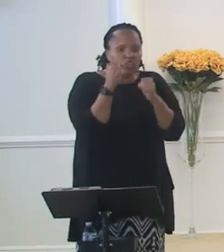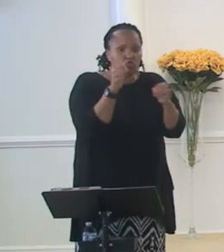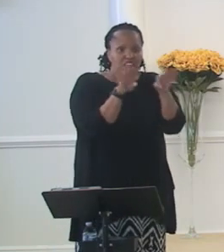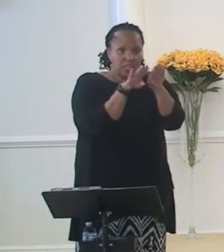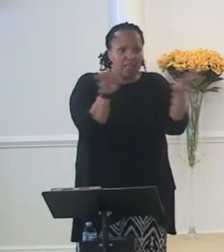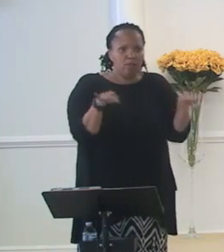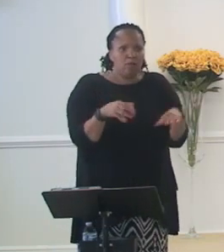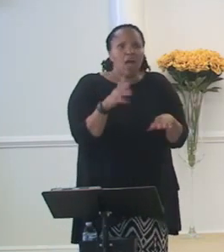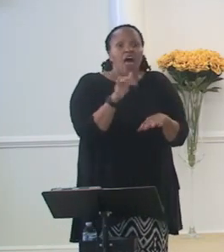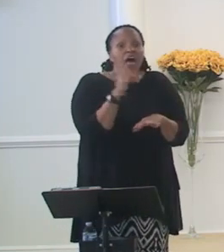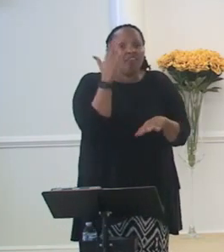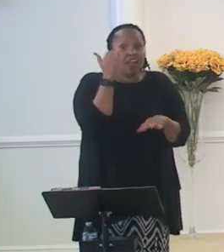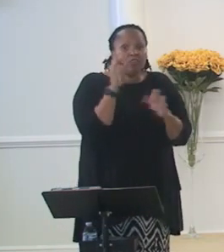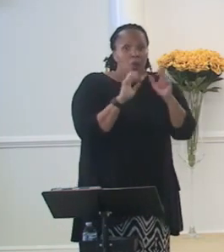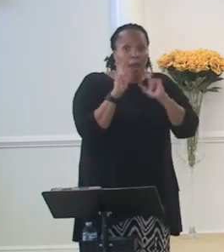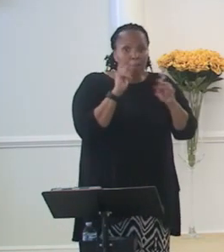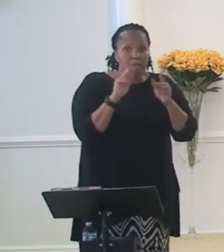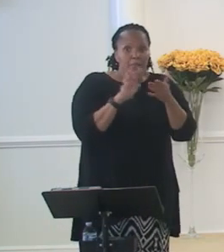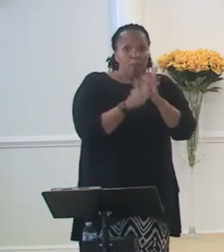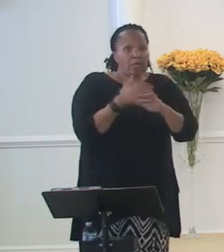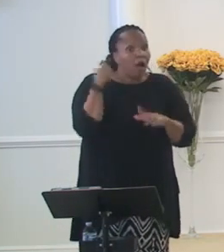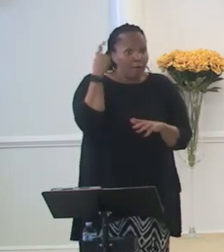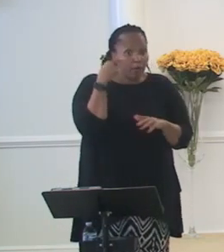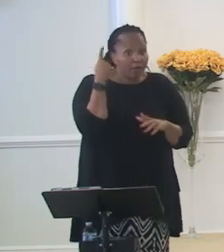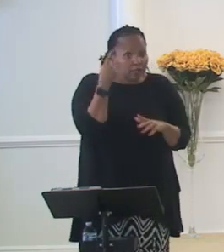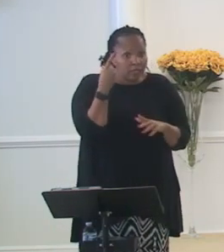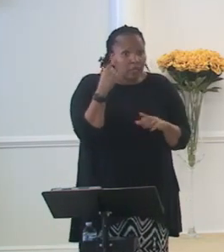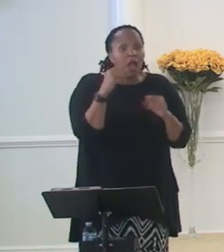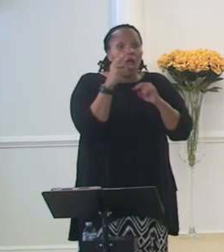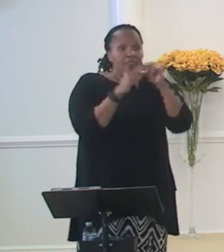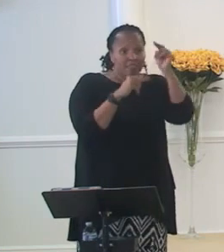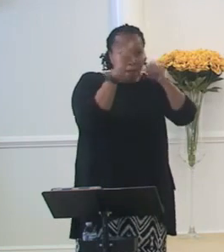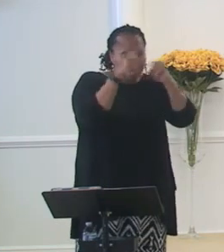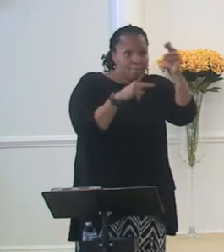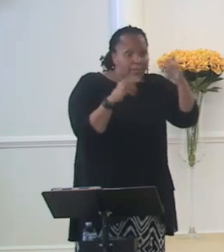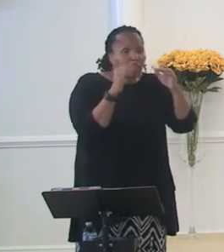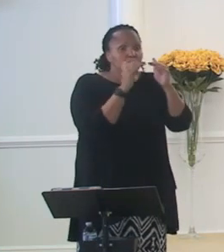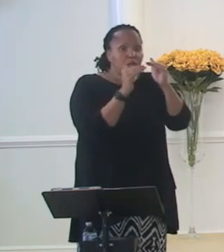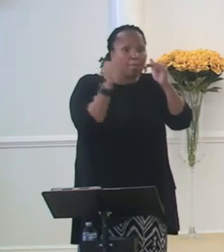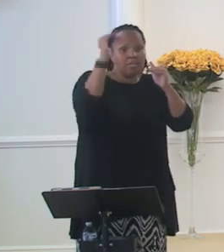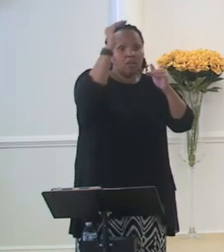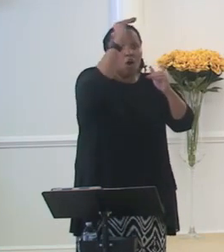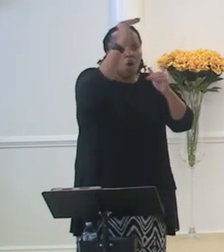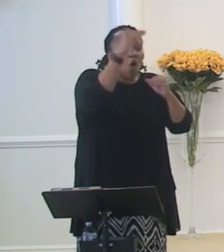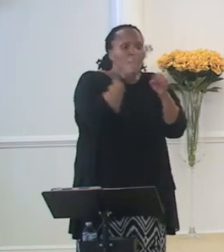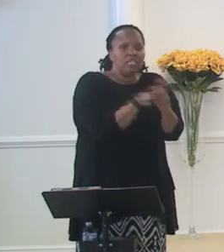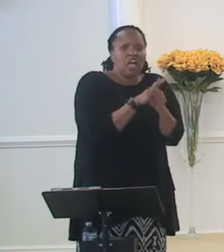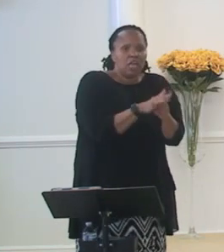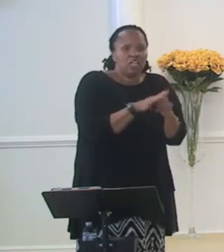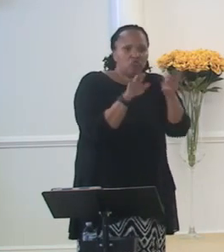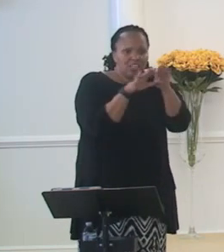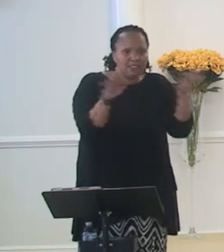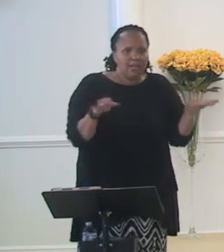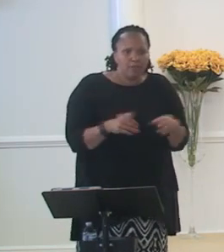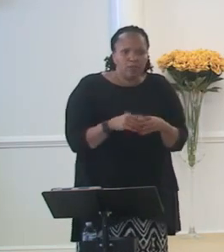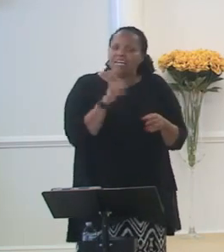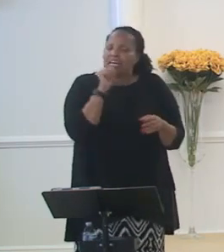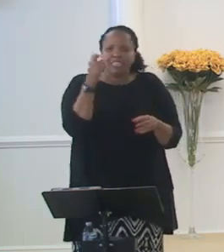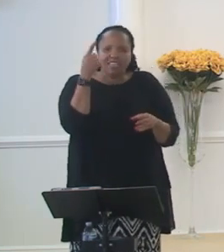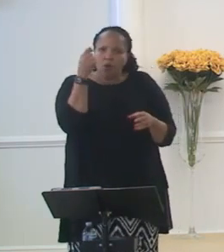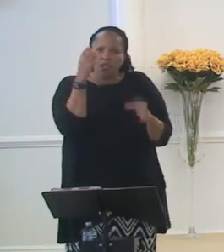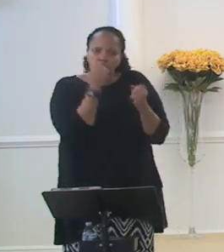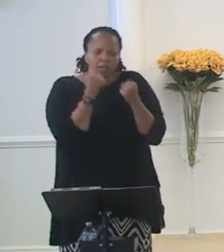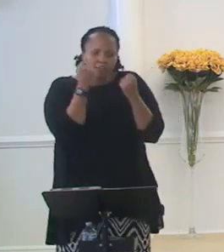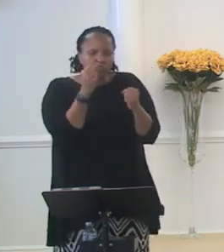mind. Because they build beyond the stress level because they don't understand the integrity of the building.